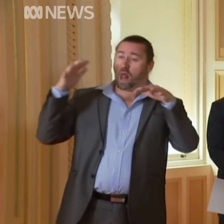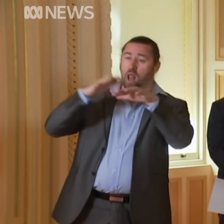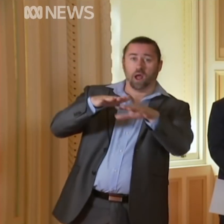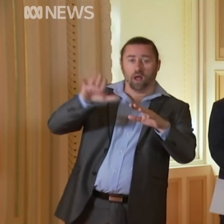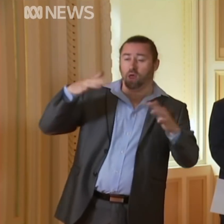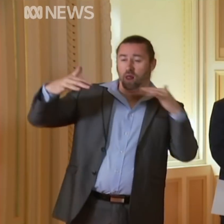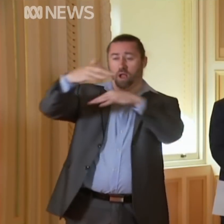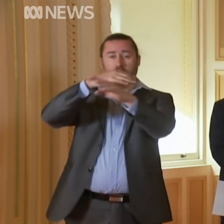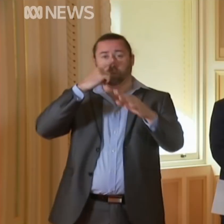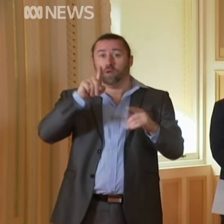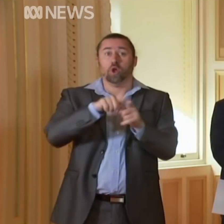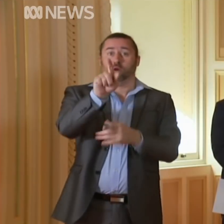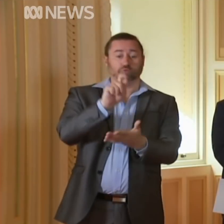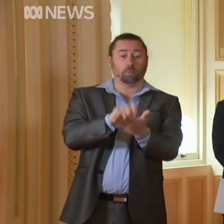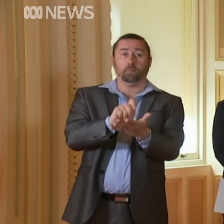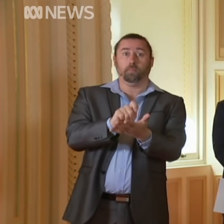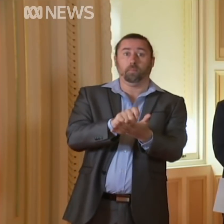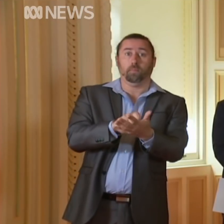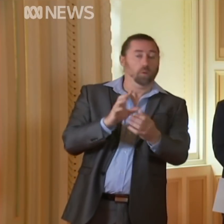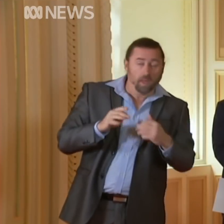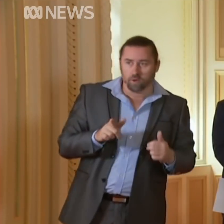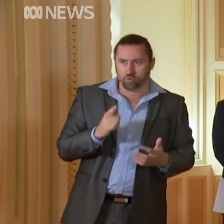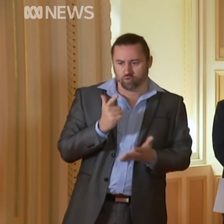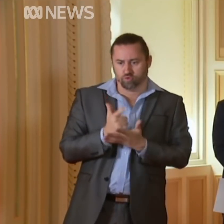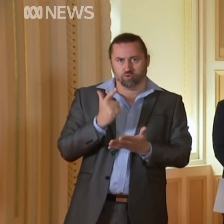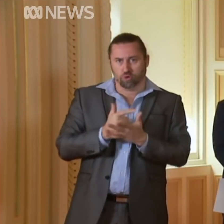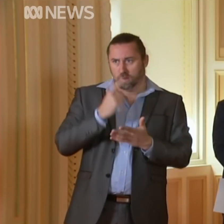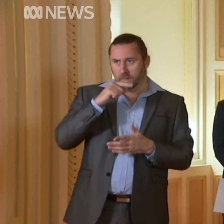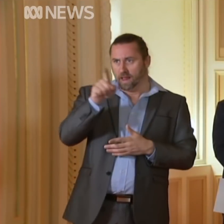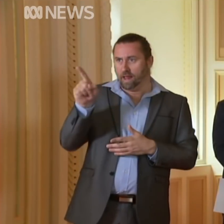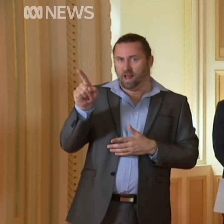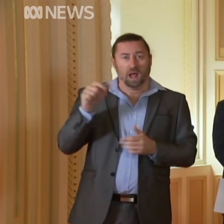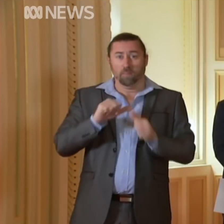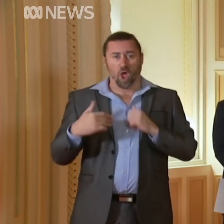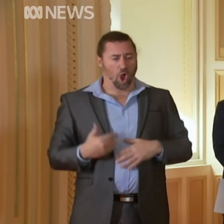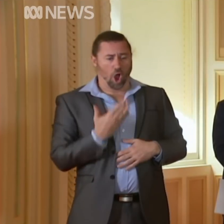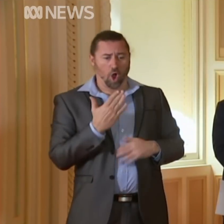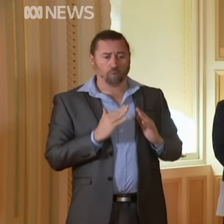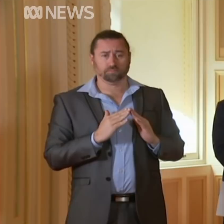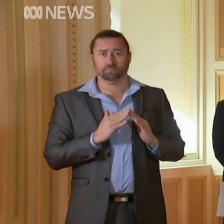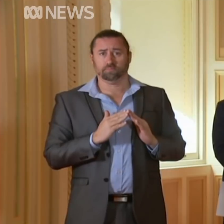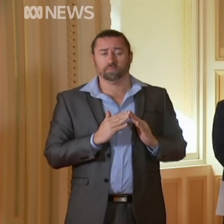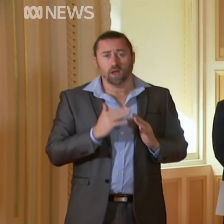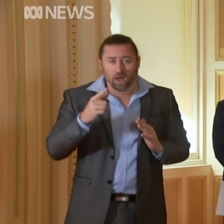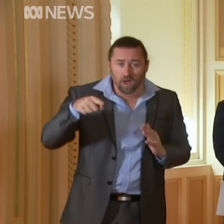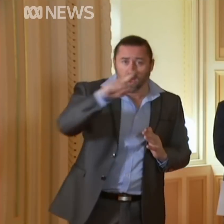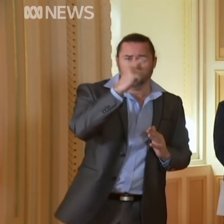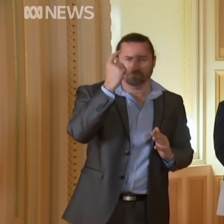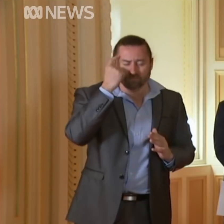going into a shopping centre and it is crowded, avoid the crowds. I mean, we all have to do our part